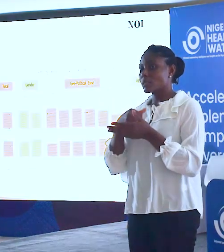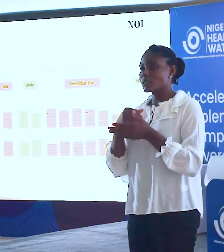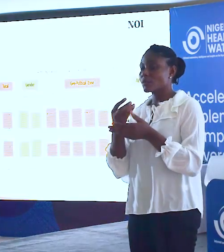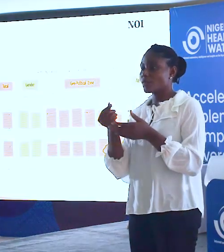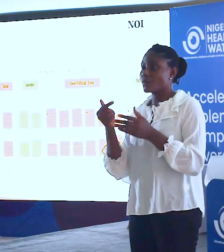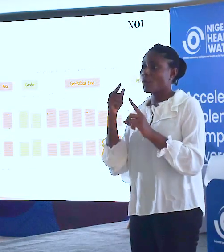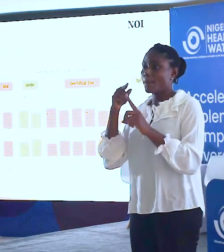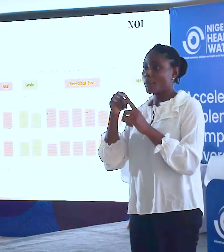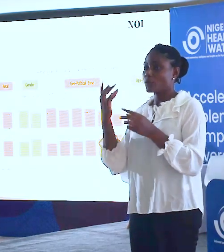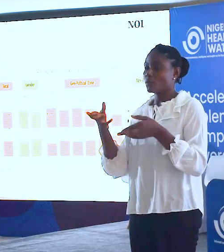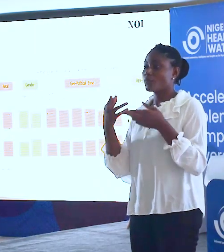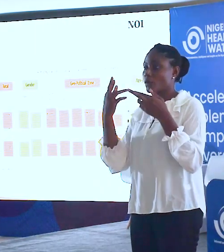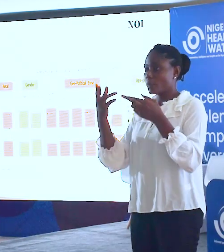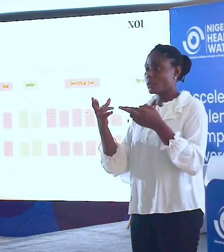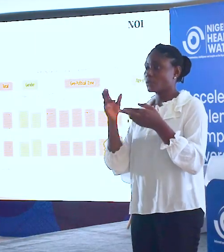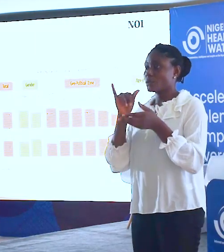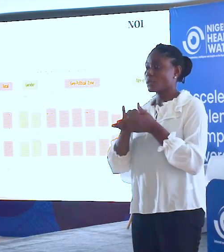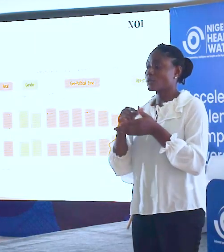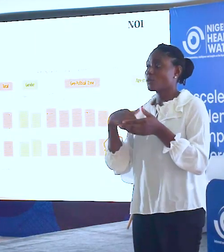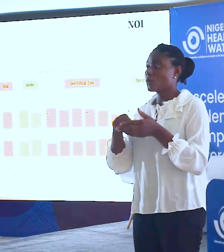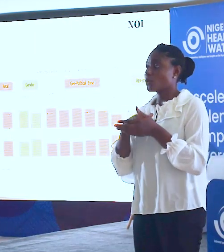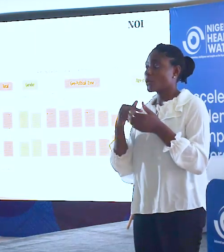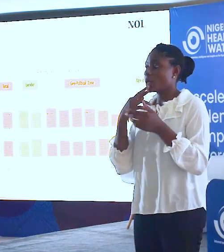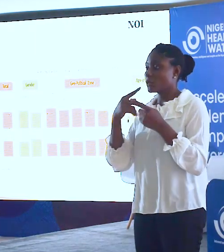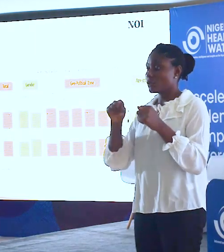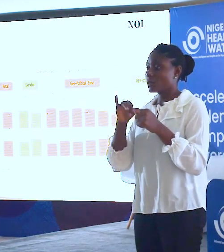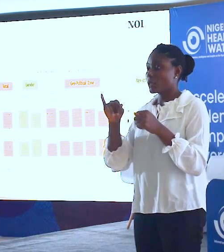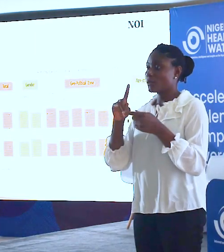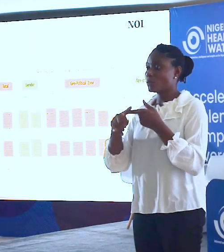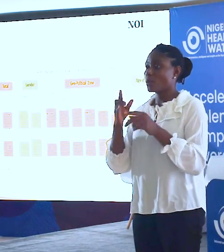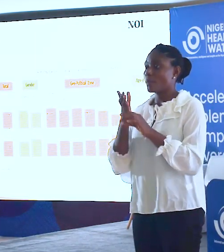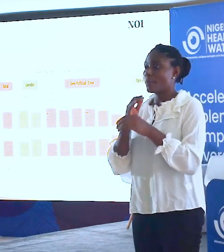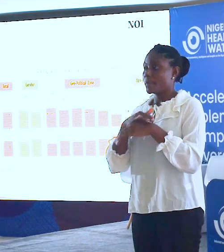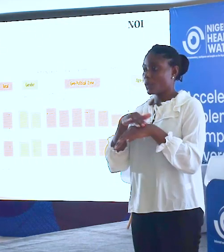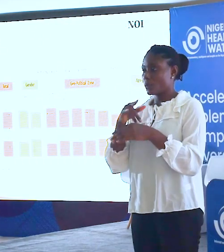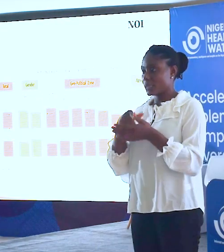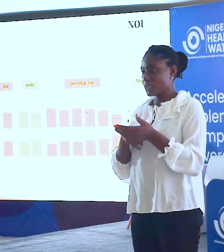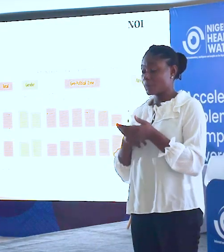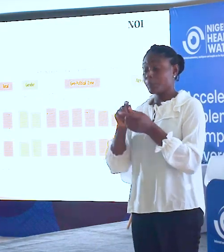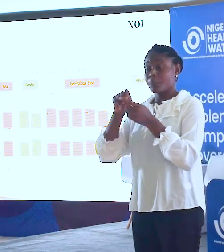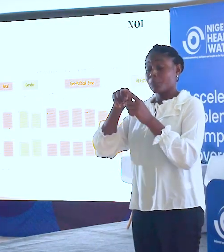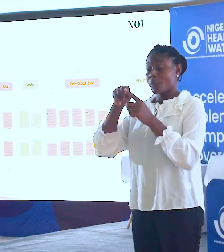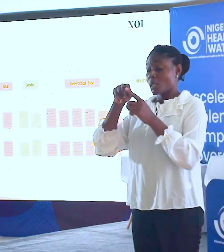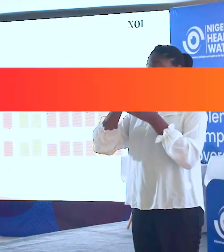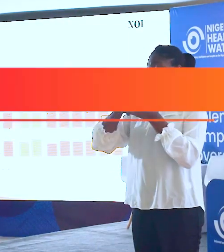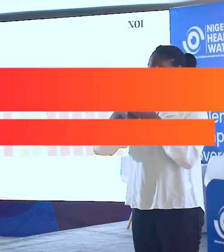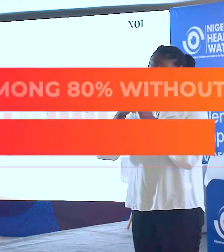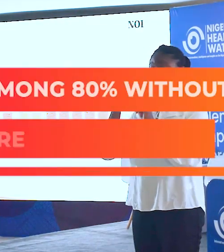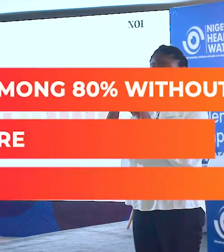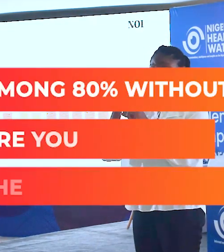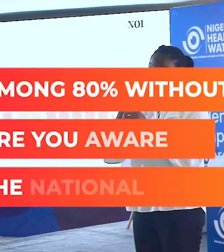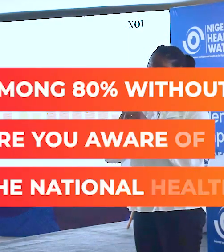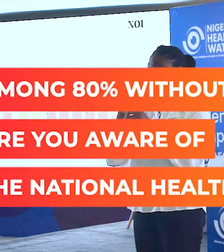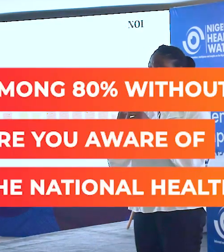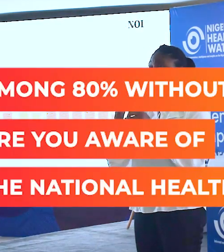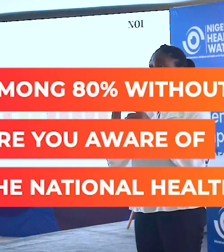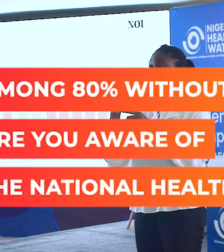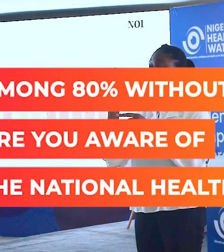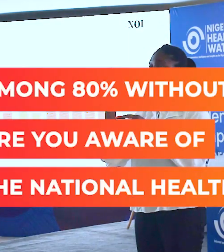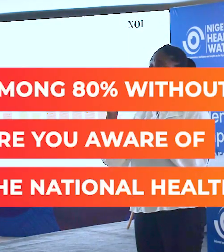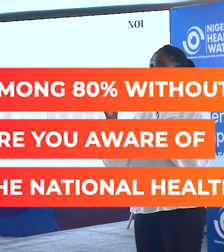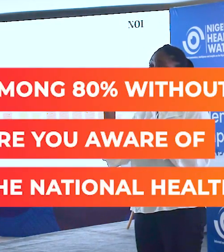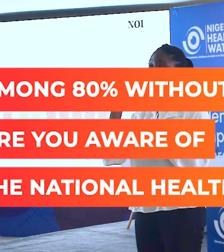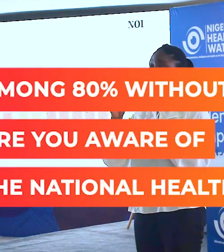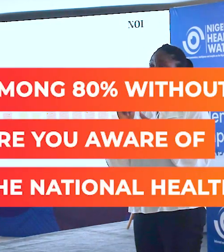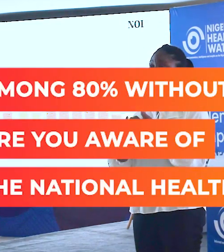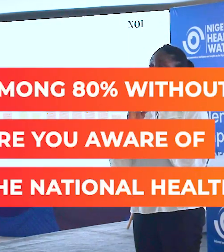it's a few points of recommendations that we have to that we're trying to make on this. So So the key point that we are asking is, of those that the 80% that